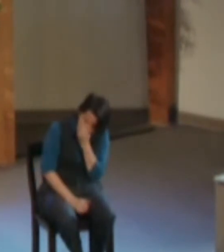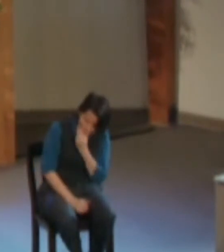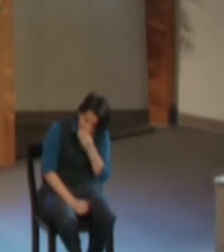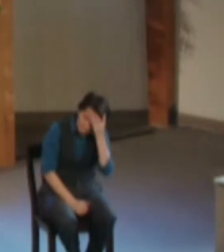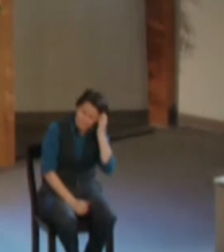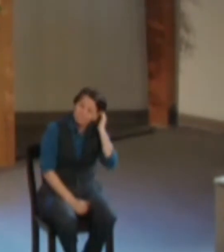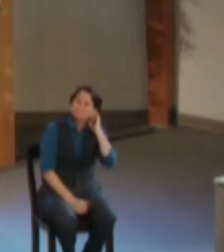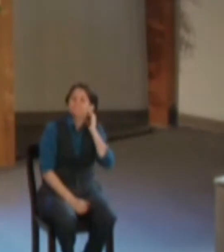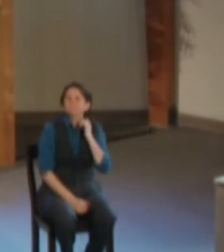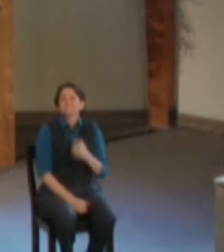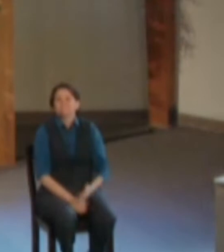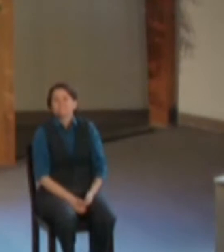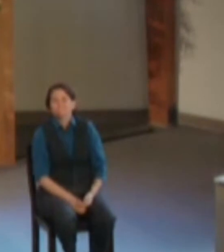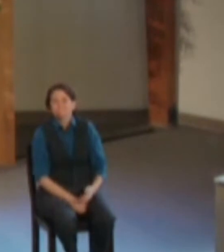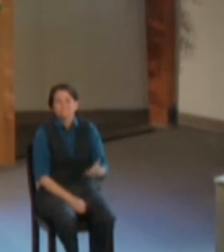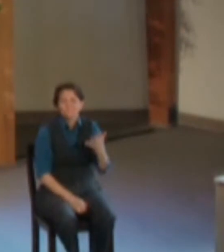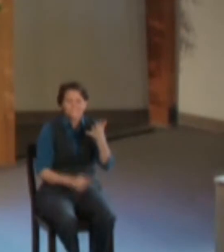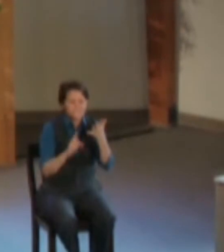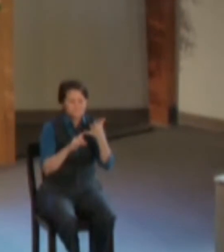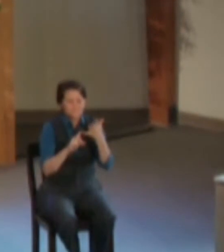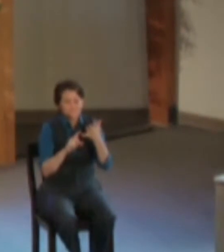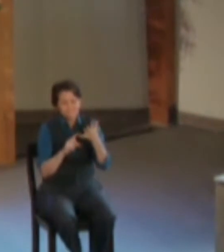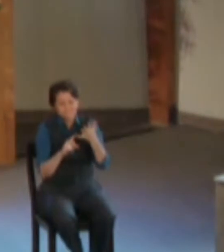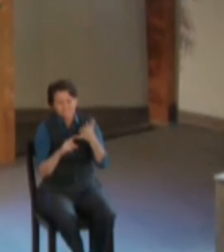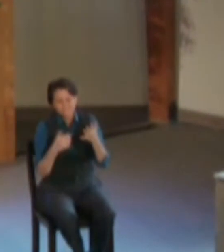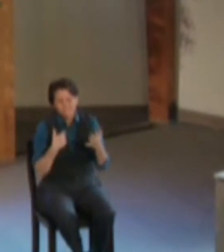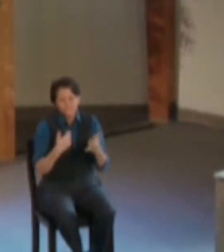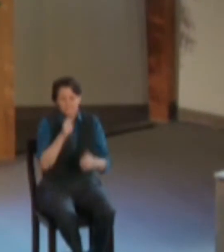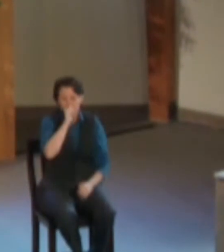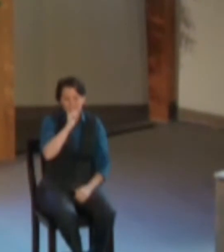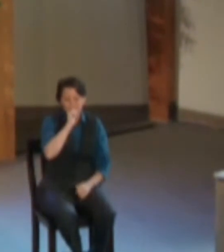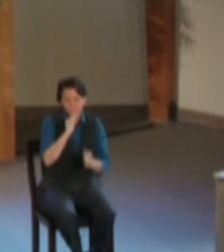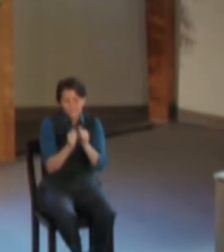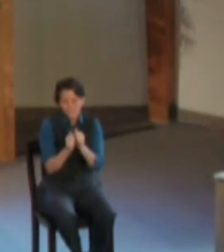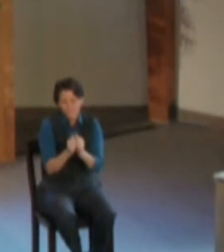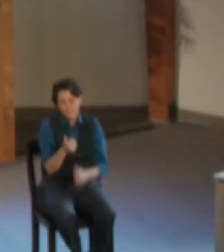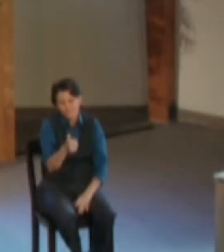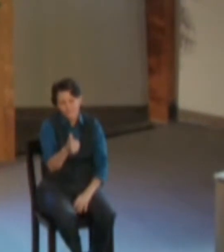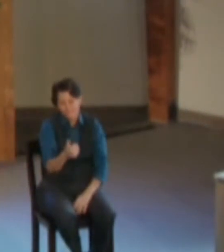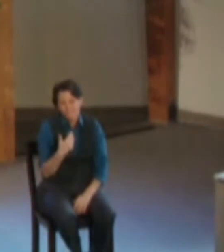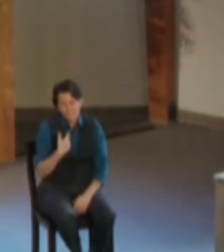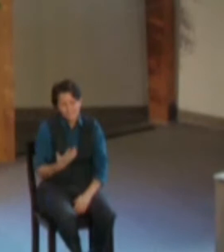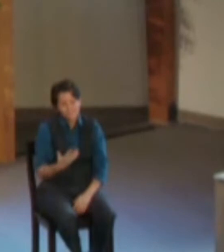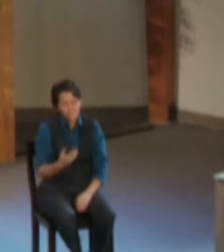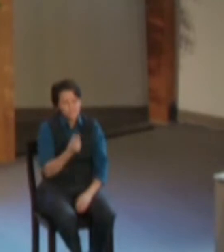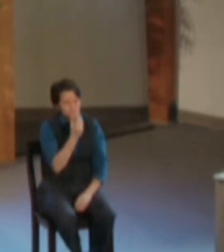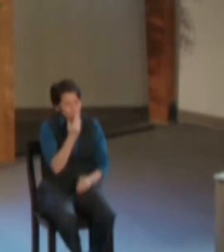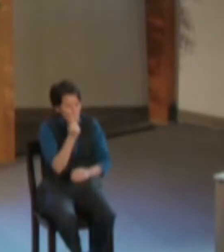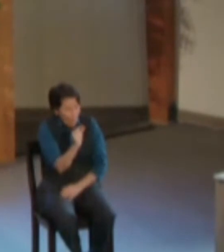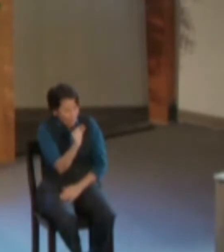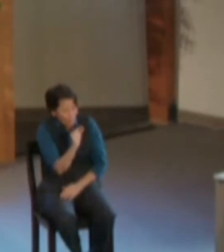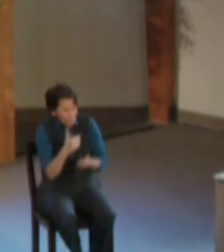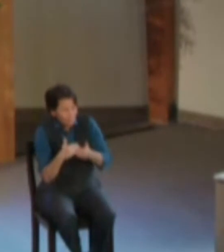Lastly, be patient with yourself and others when you start this process. Do baby steps. Find something really small